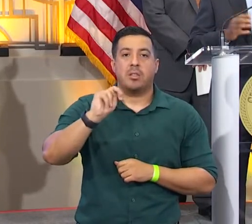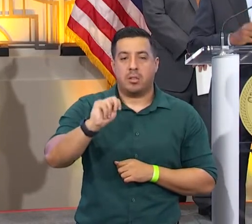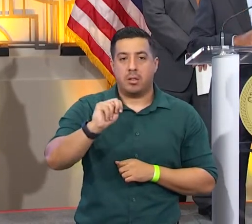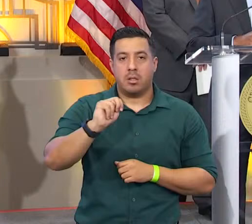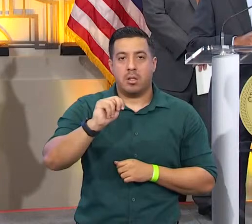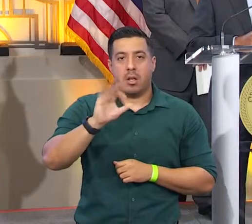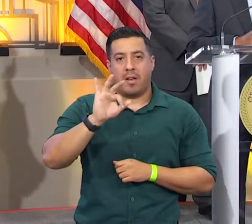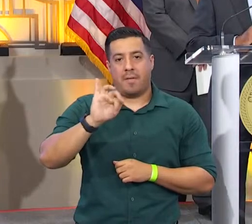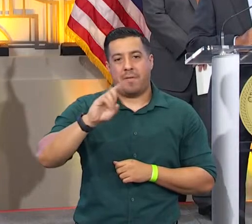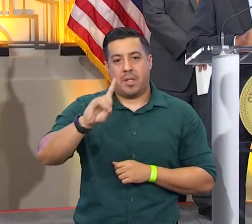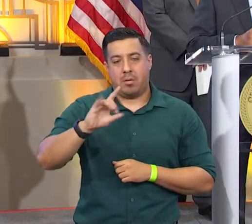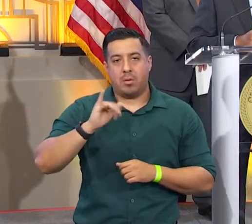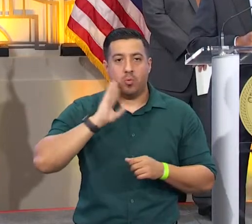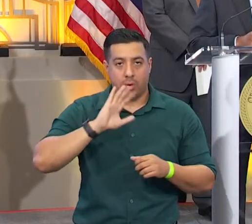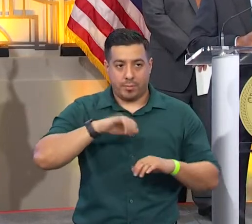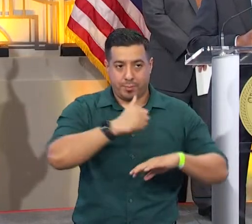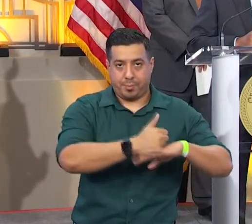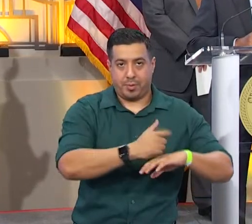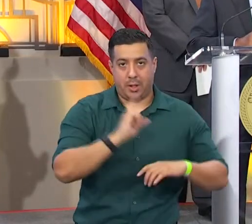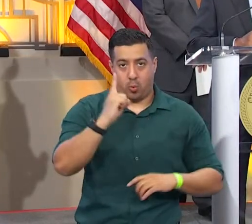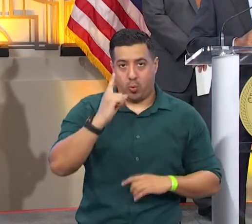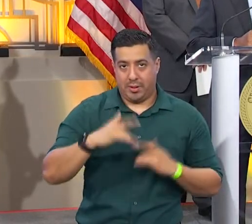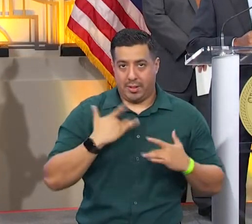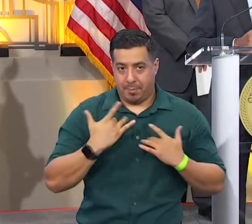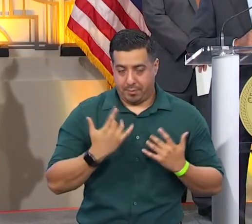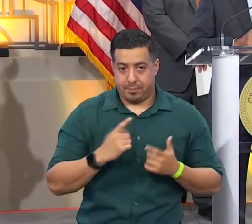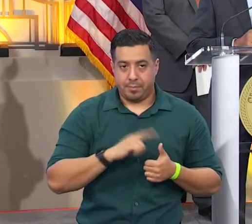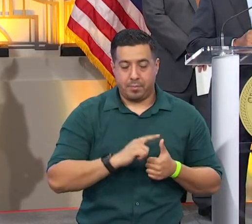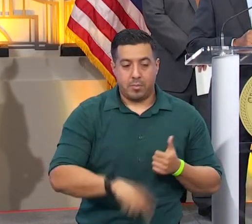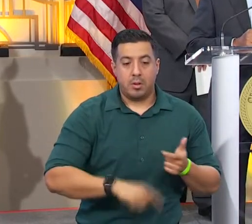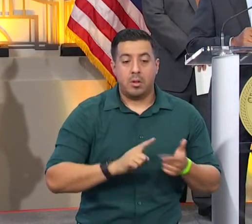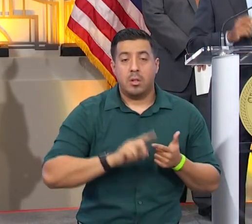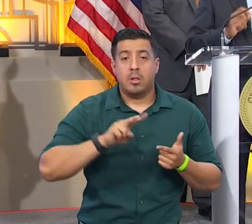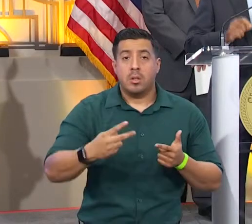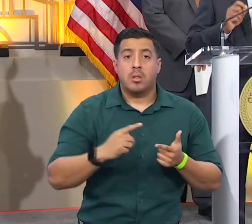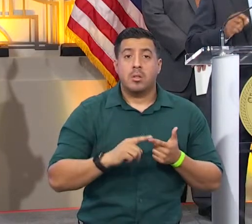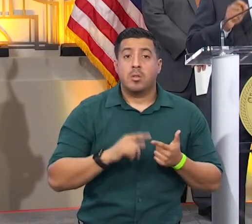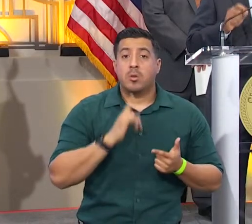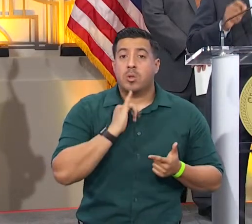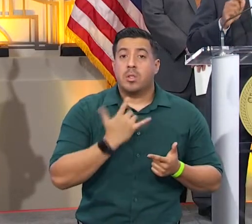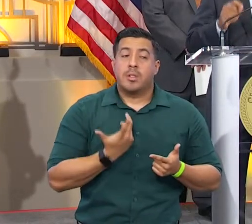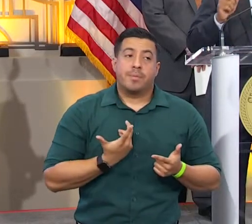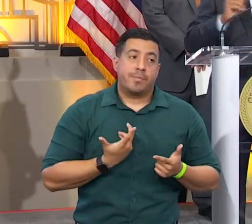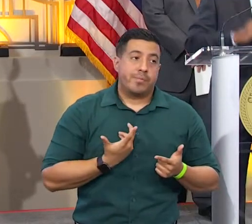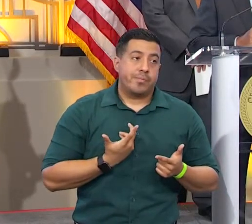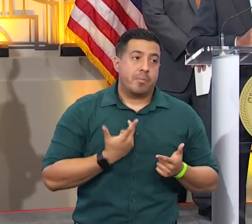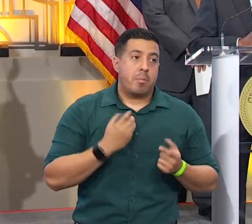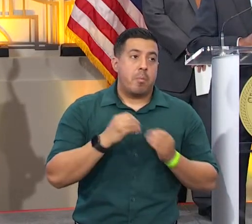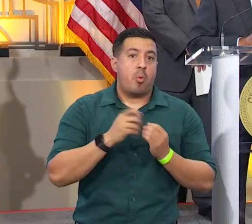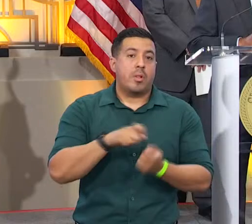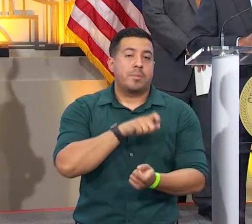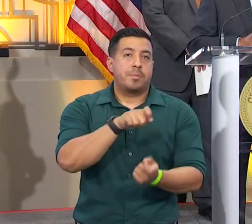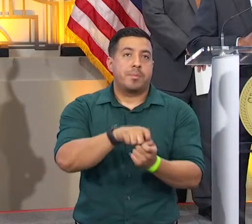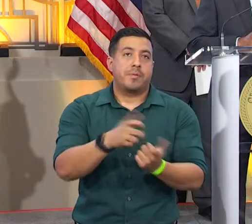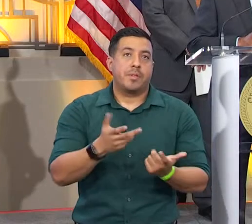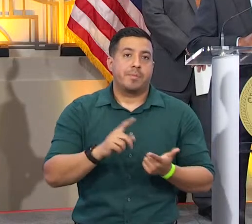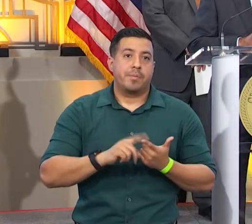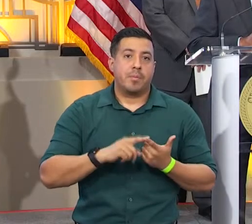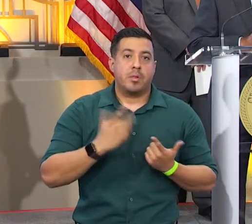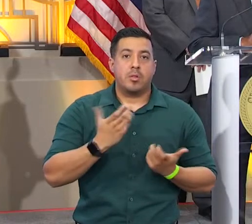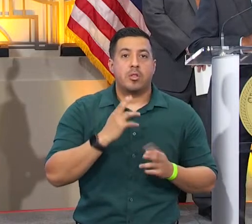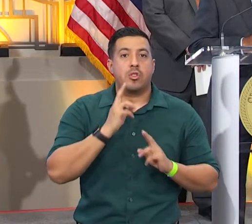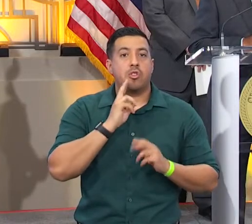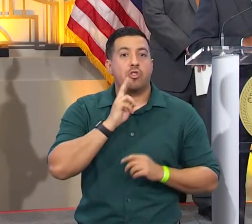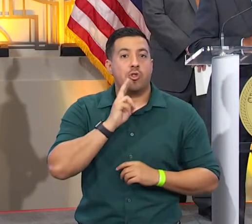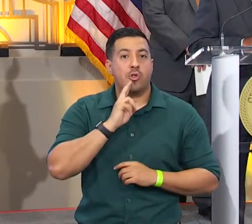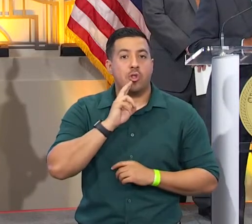exciting. And so that's number one. Number two, and let me go specifically to, I think the Houston